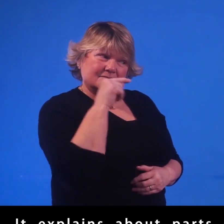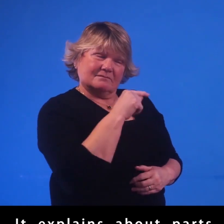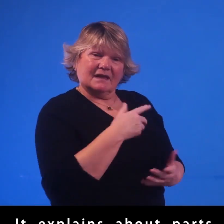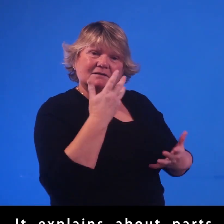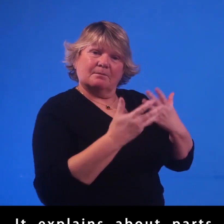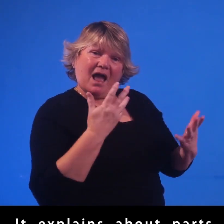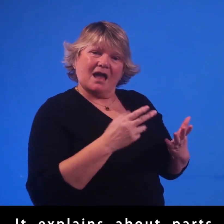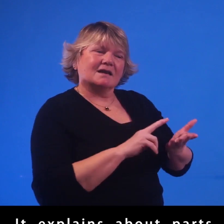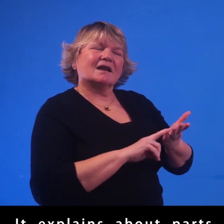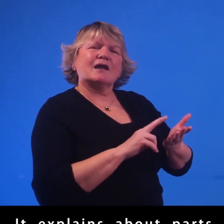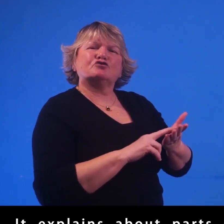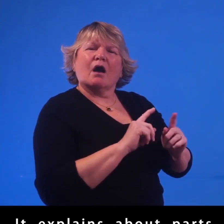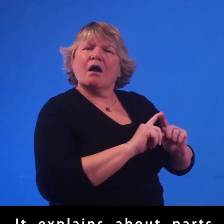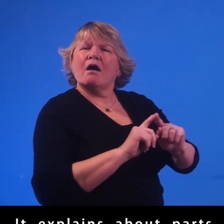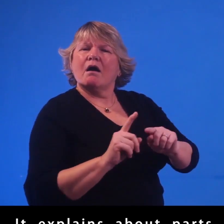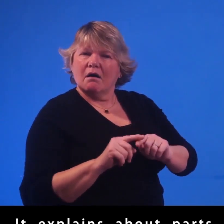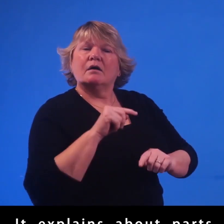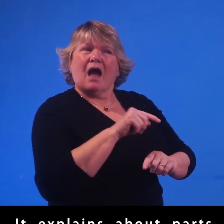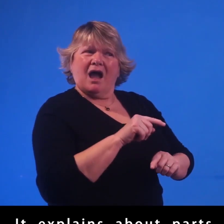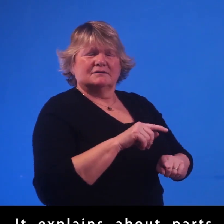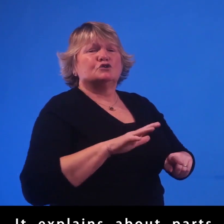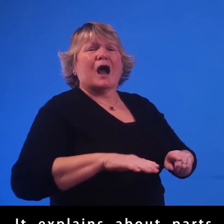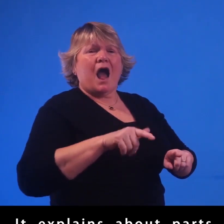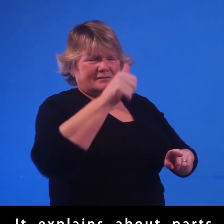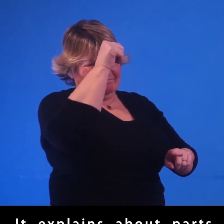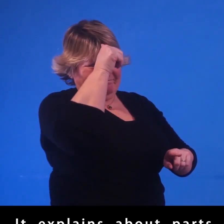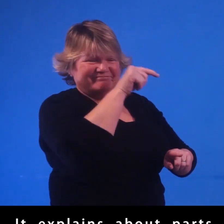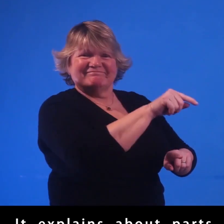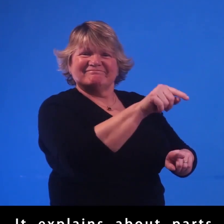It explains about parts of nature that would be familiar to a child.